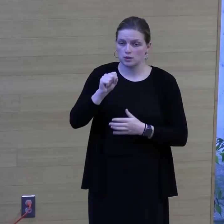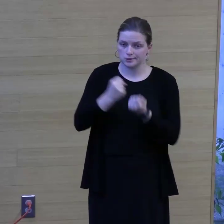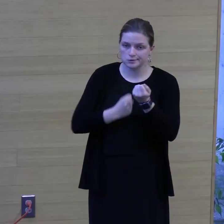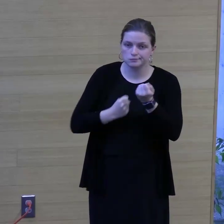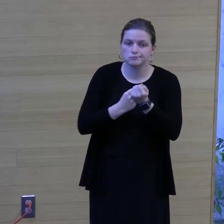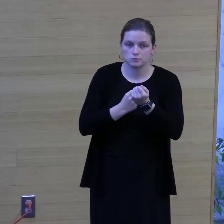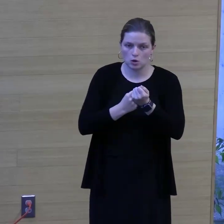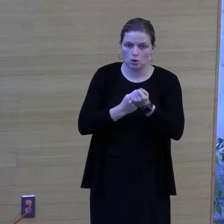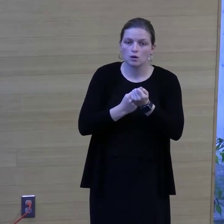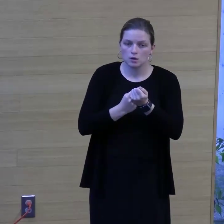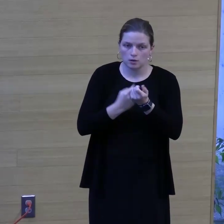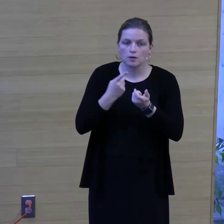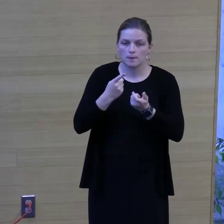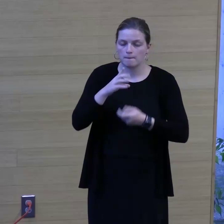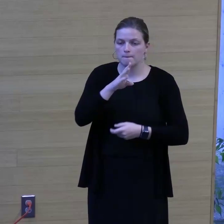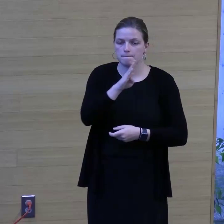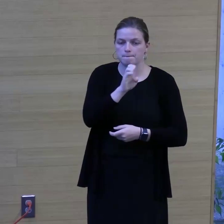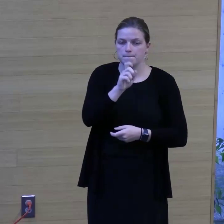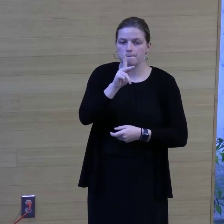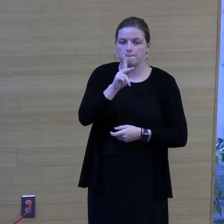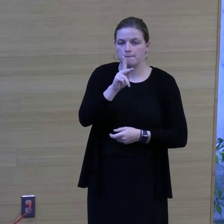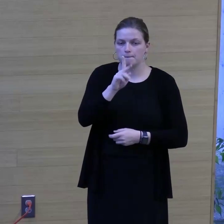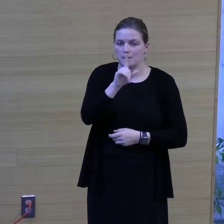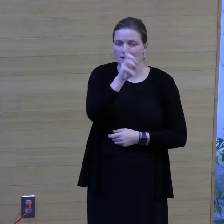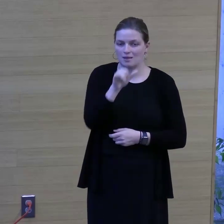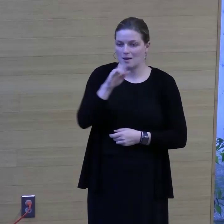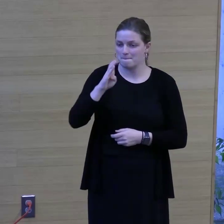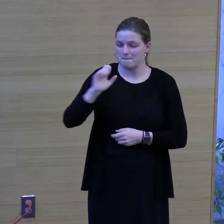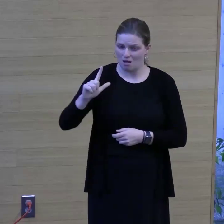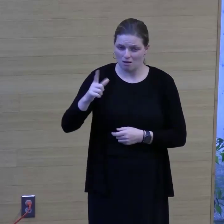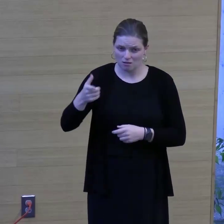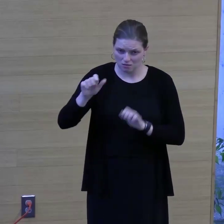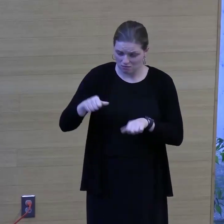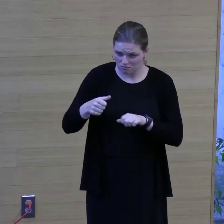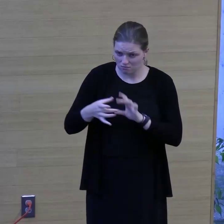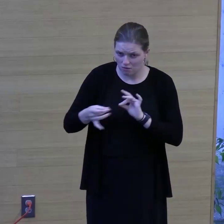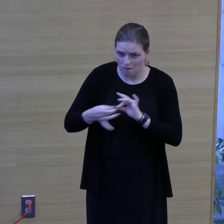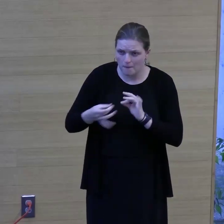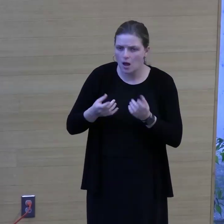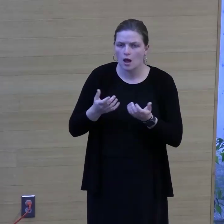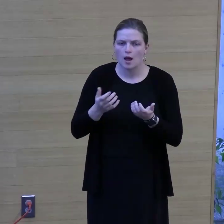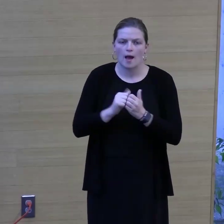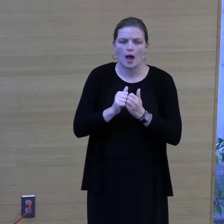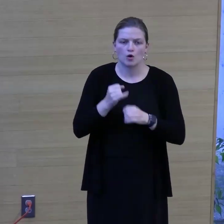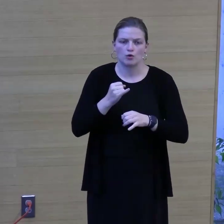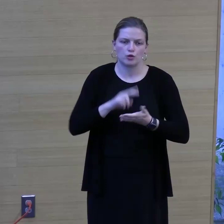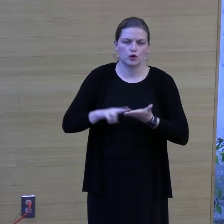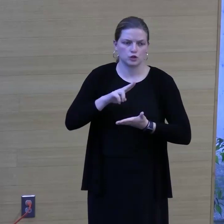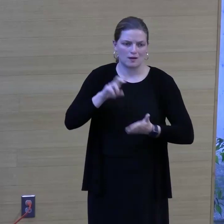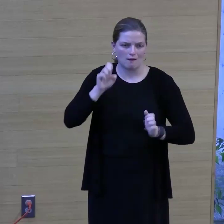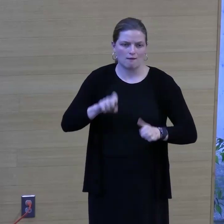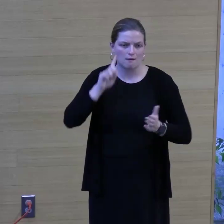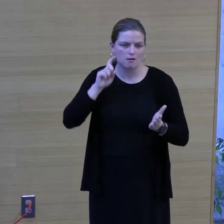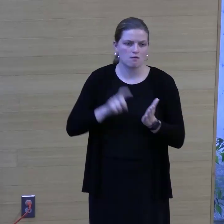majority in upholding Buck v. Bell, can you comment on what the university can or should do to acknowledge this